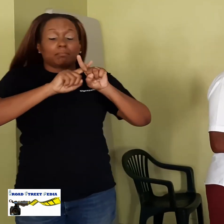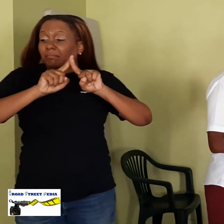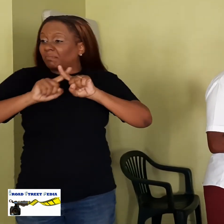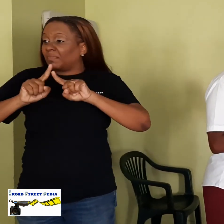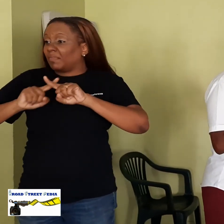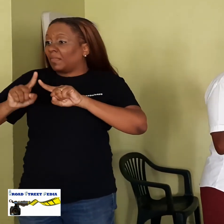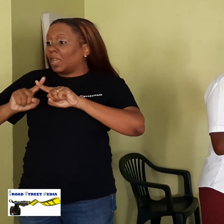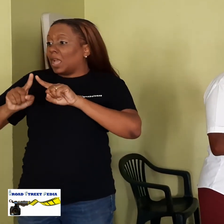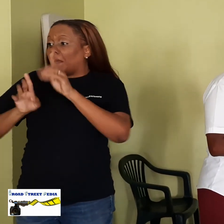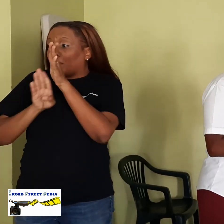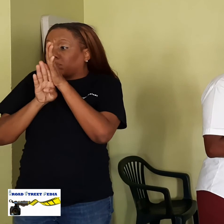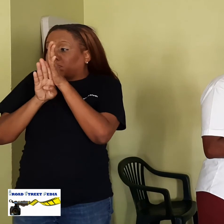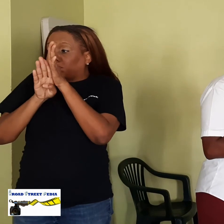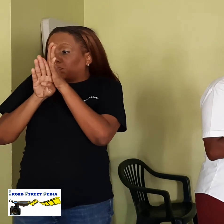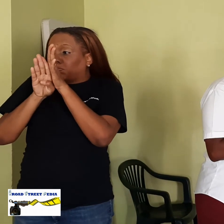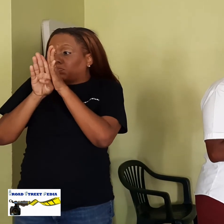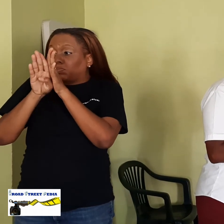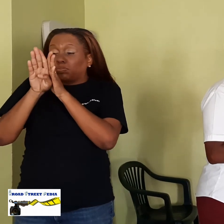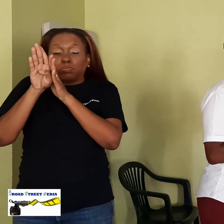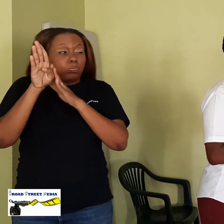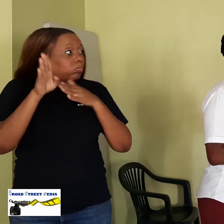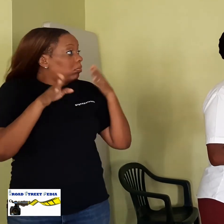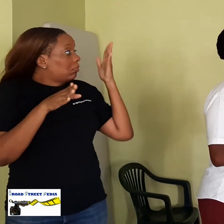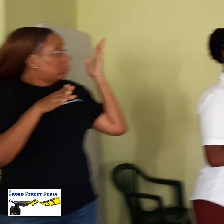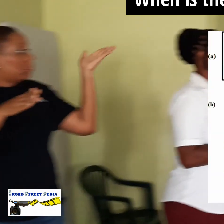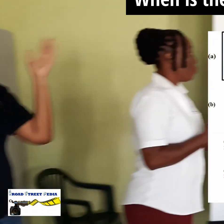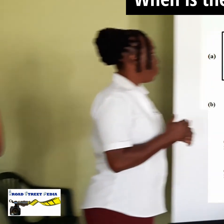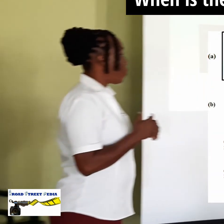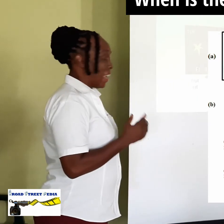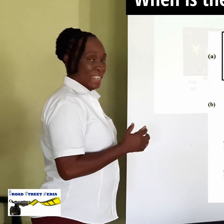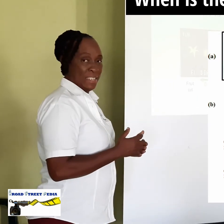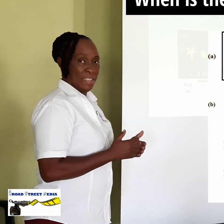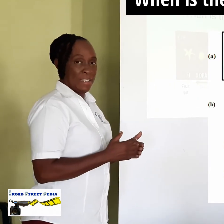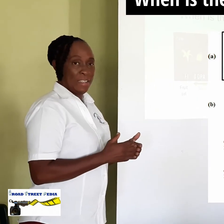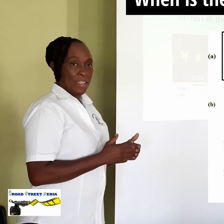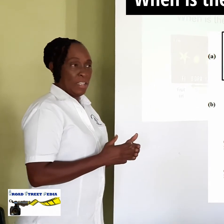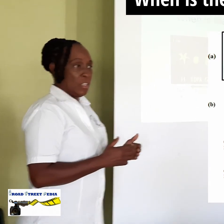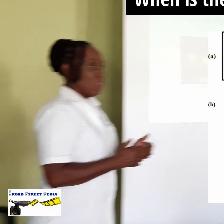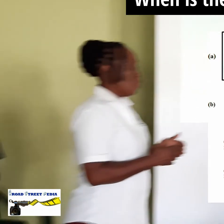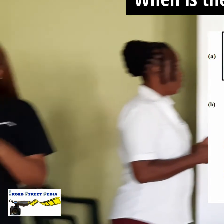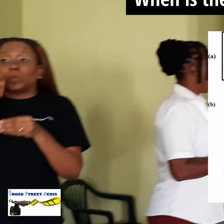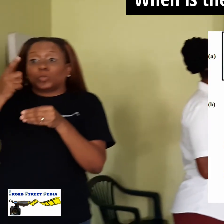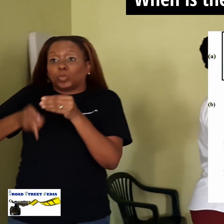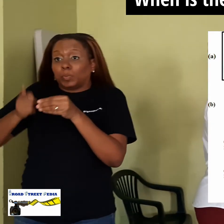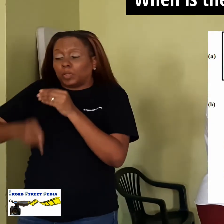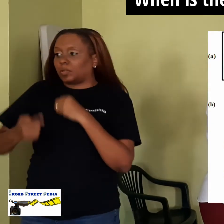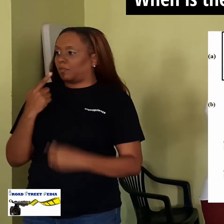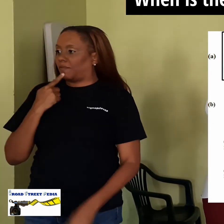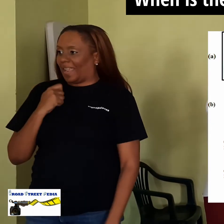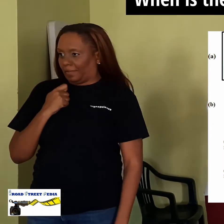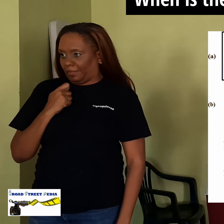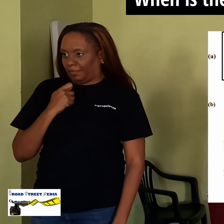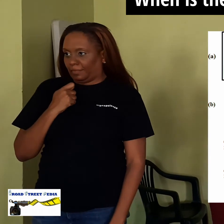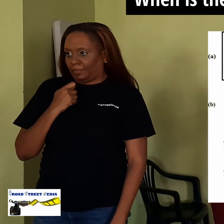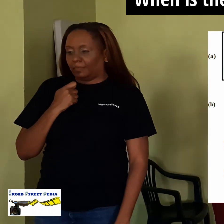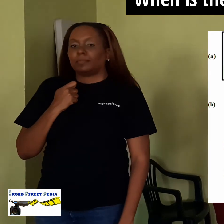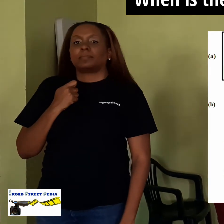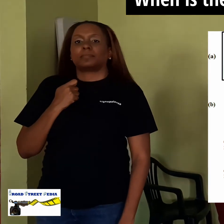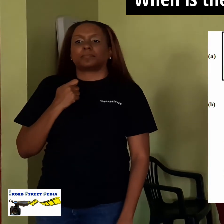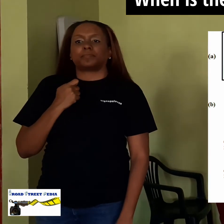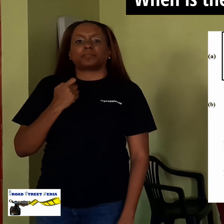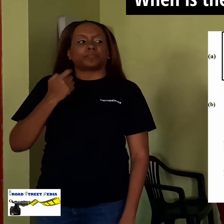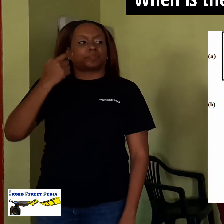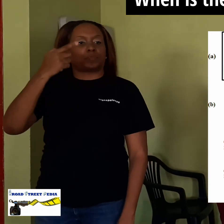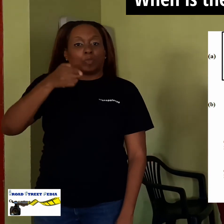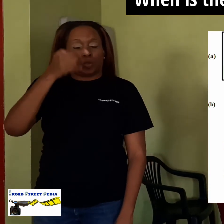And if you have a tomato that is red, you know the right time to harvest would